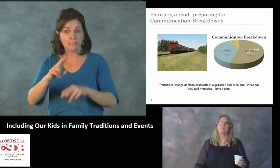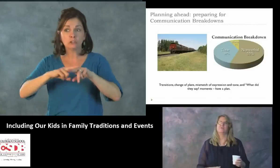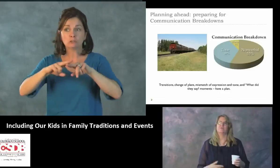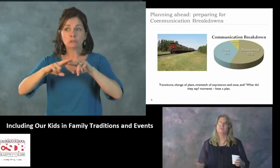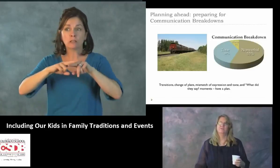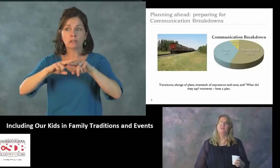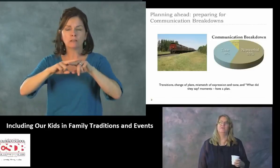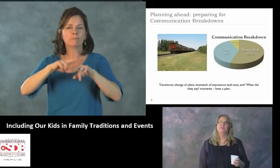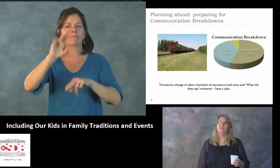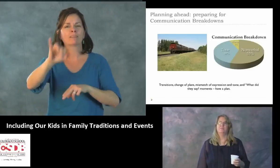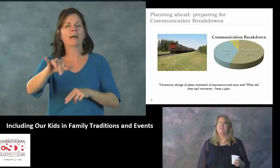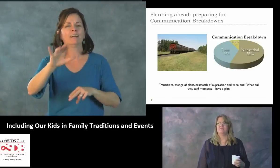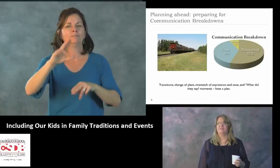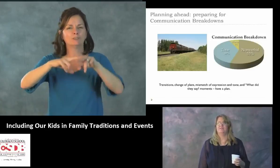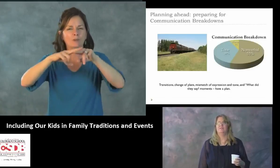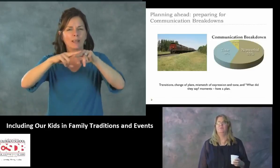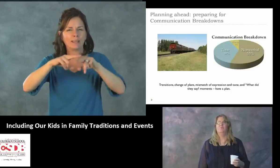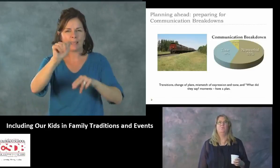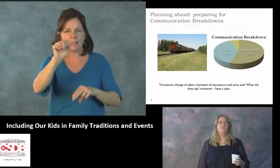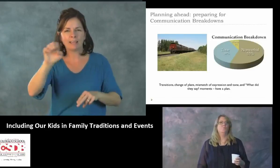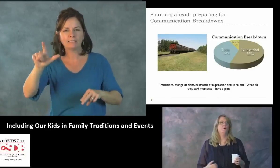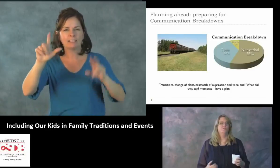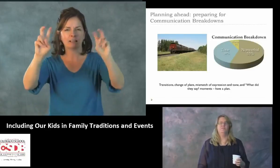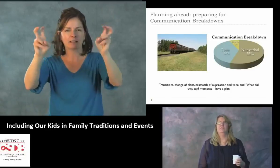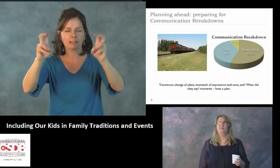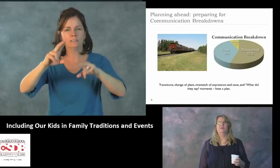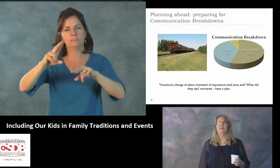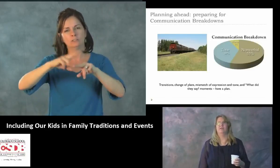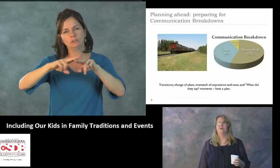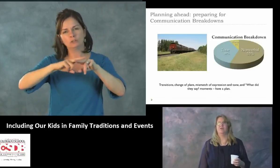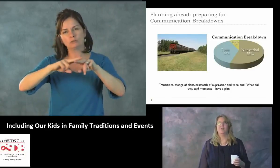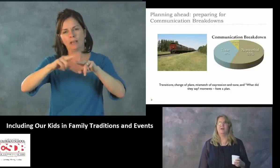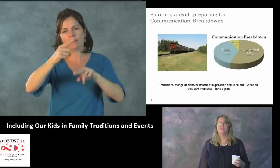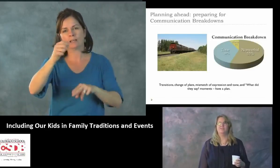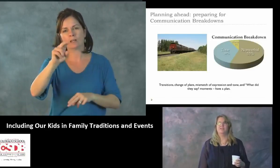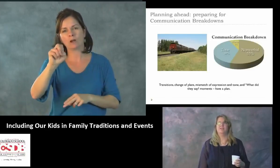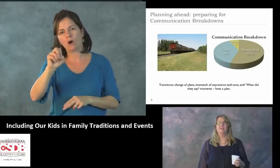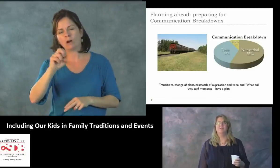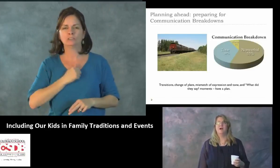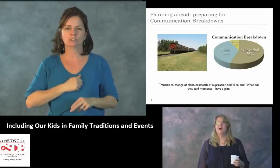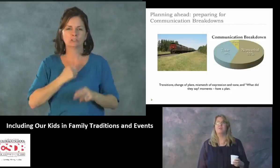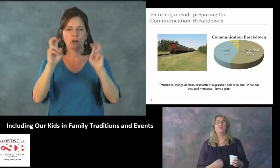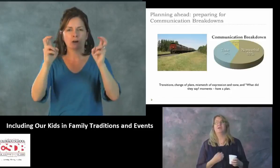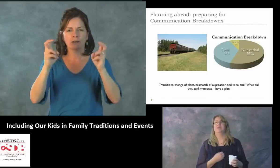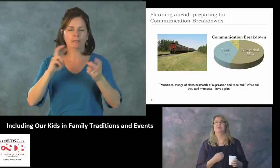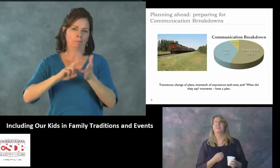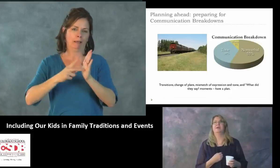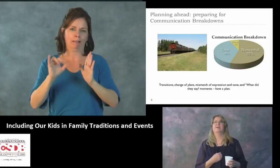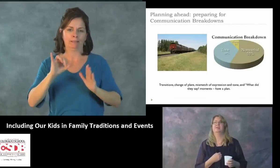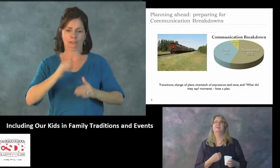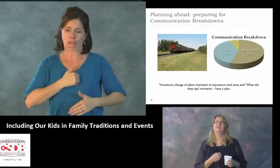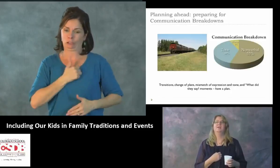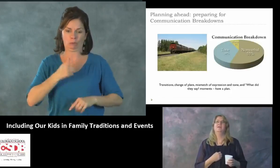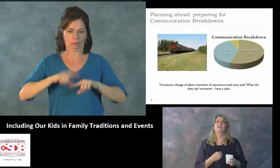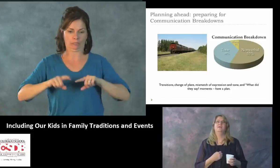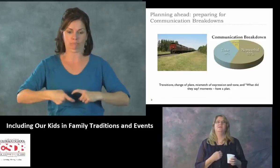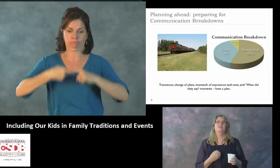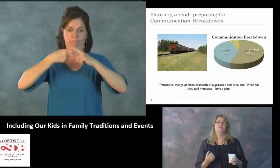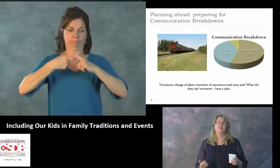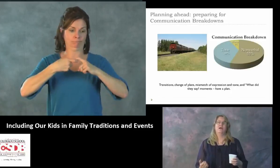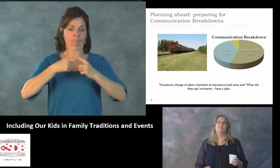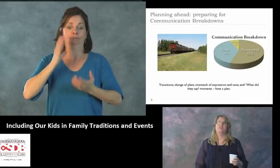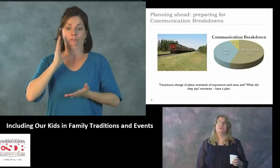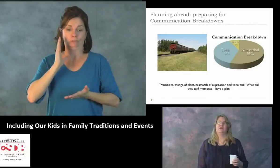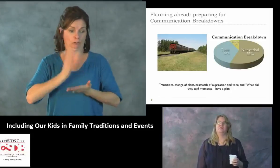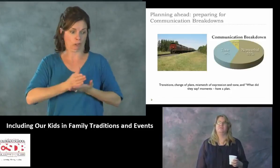story's over, you missed it. We want to avoid that at all costs, and it's heartbreaking as a parent